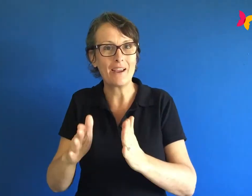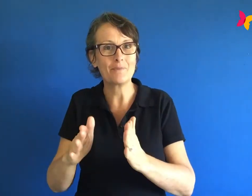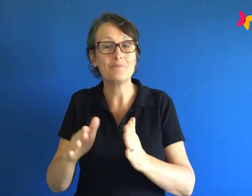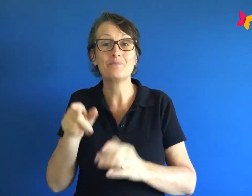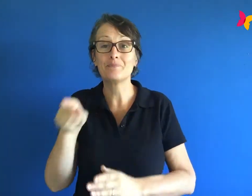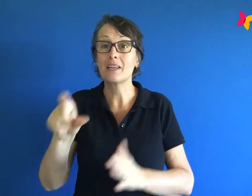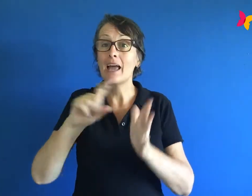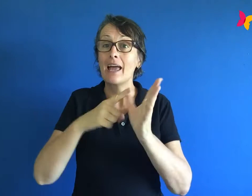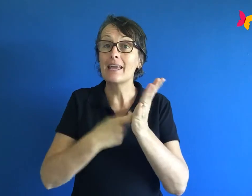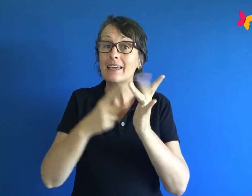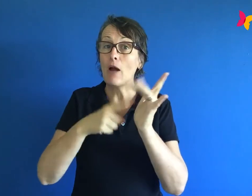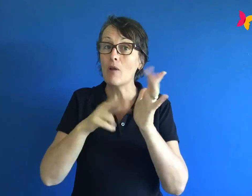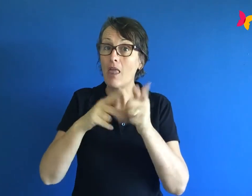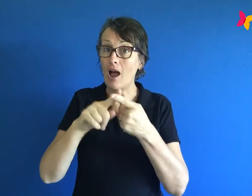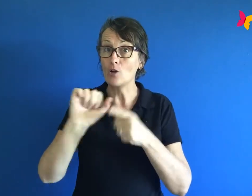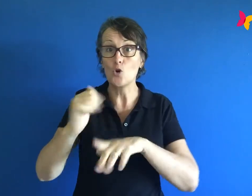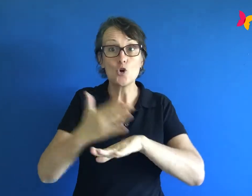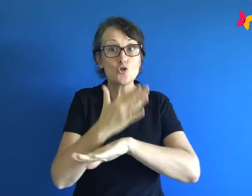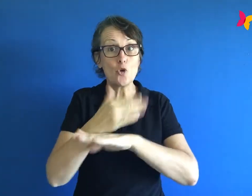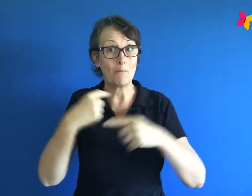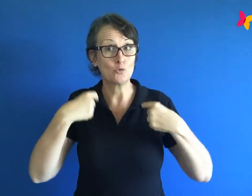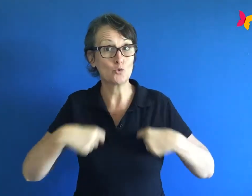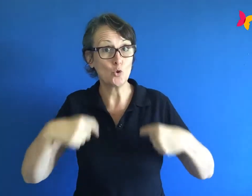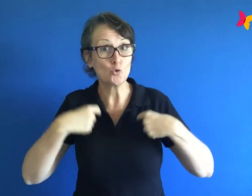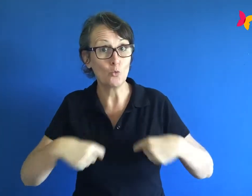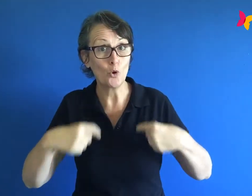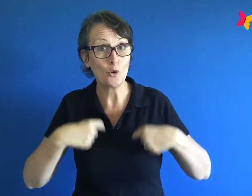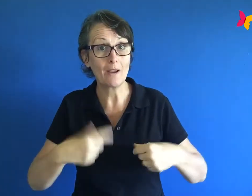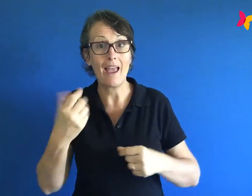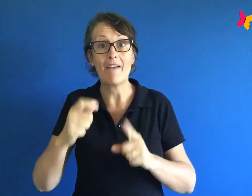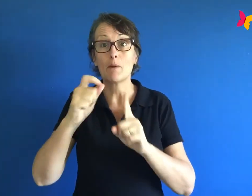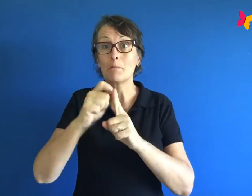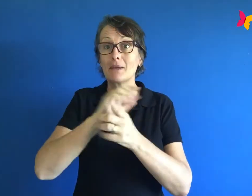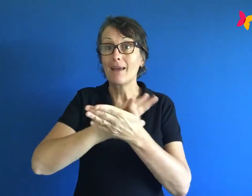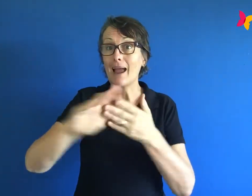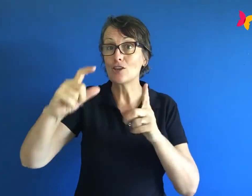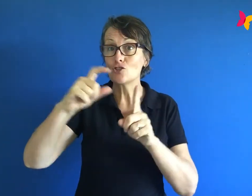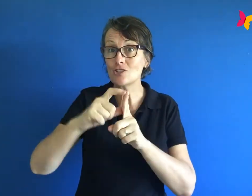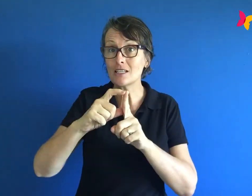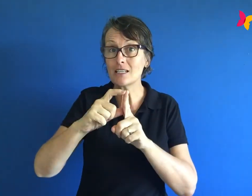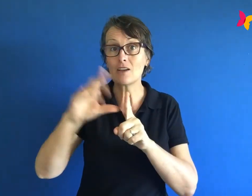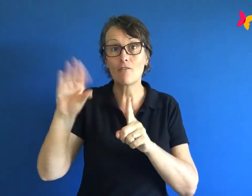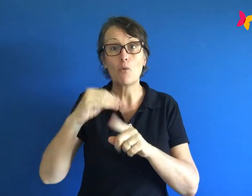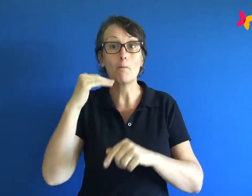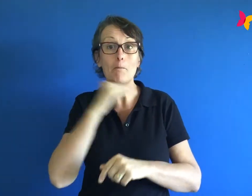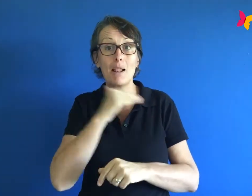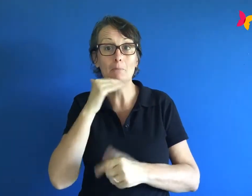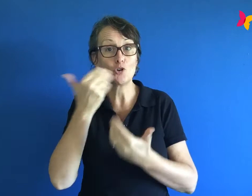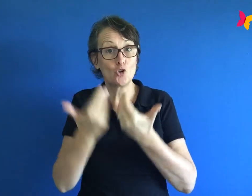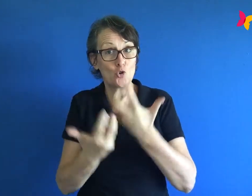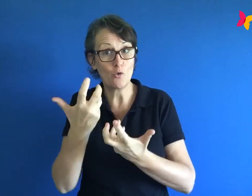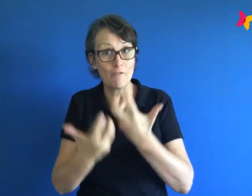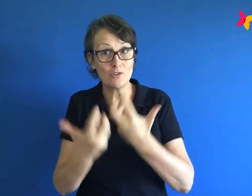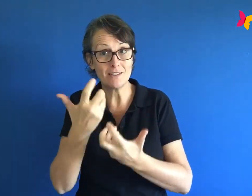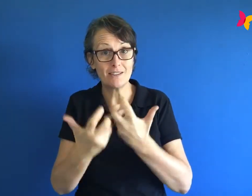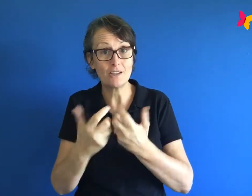social worker by trade. She has a PhD from Melbourne Uni and is the mother of 2 boys. 19 years ago, her eldest